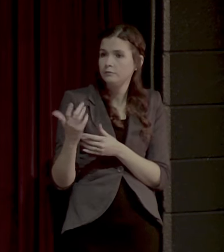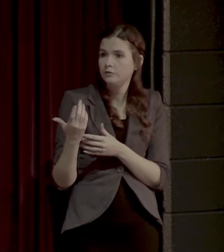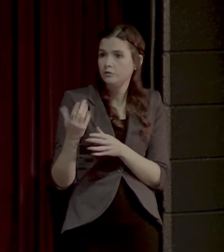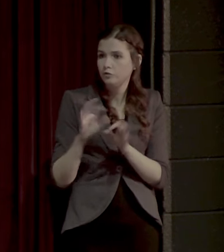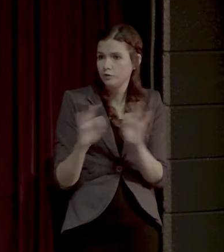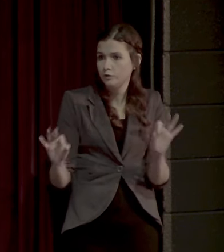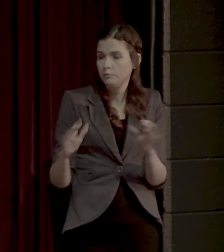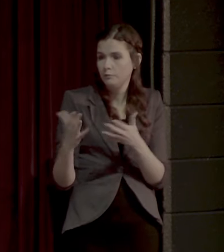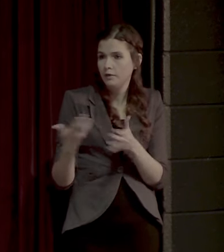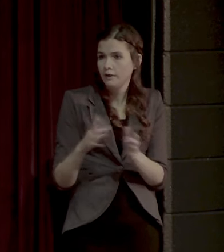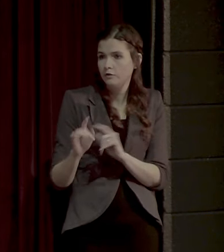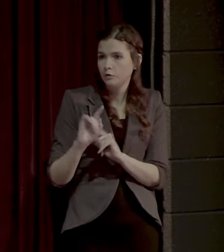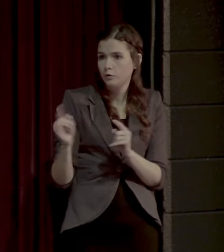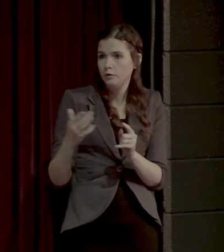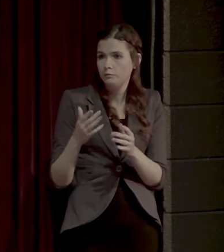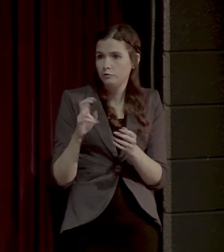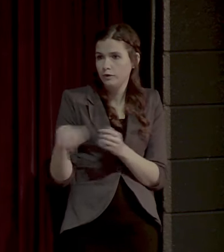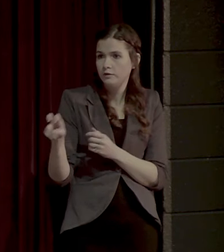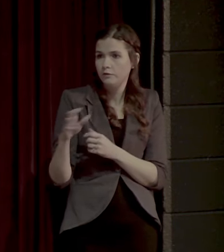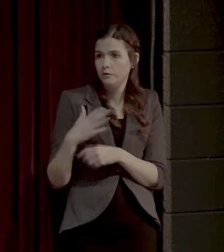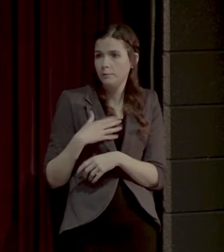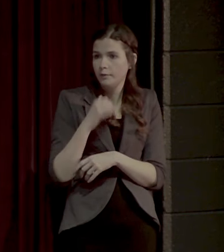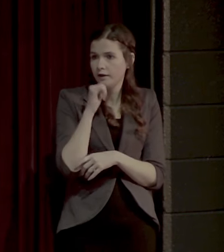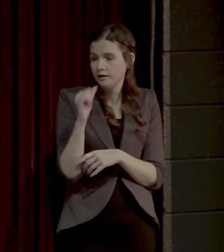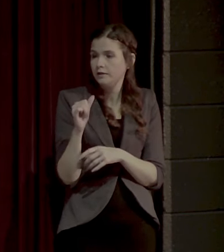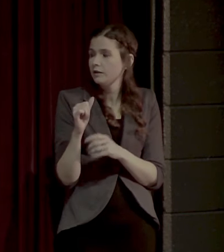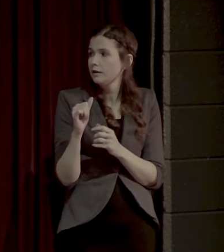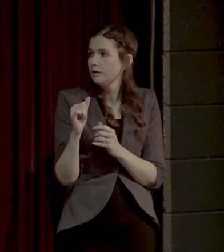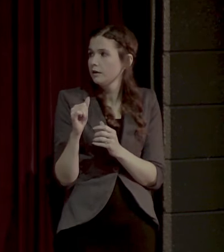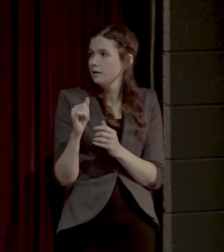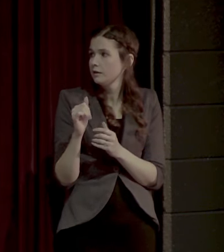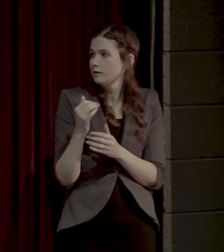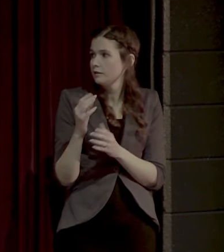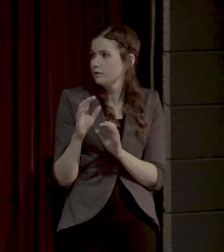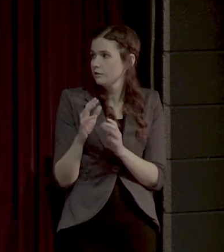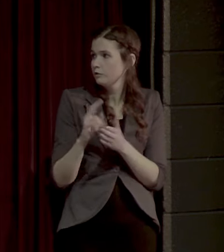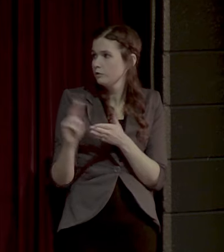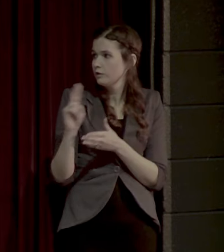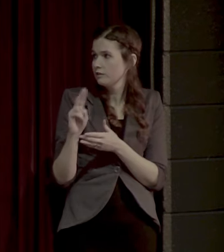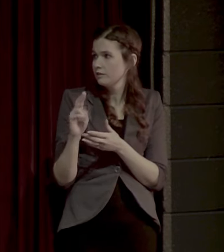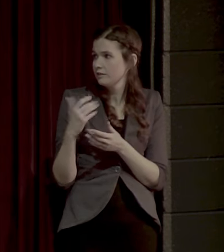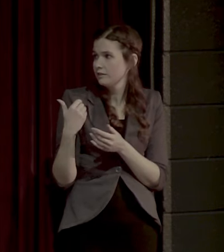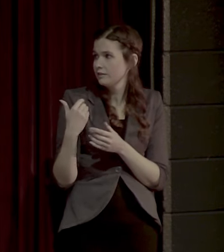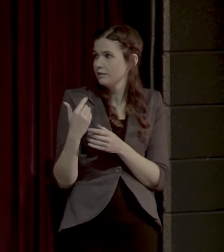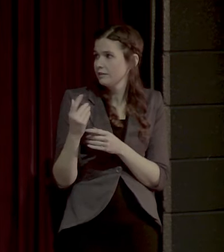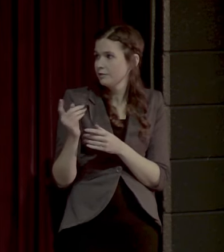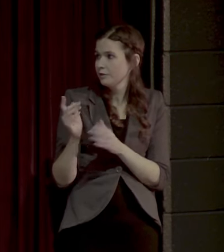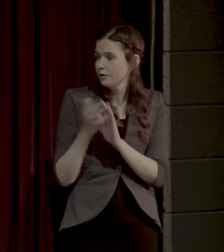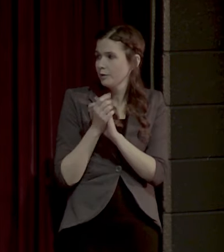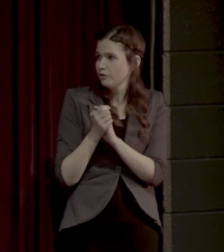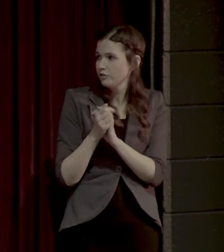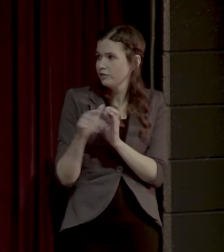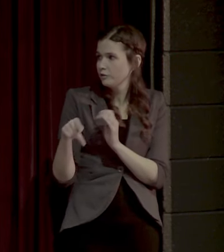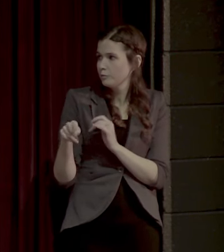the fall. She is the daughter of Sean and Princess Kakahuna and has six siblings. Congratulations, Precious.